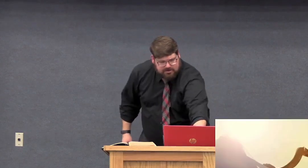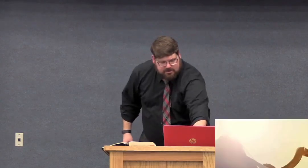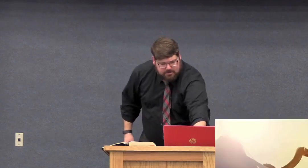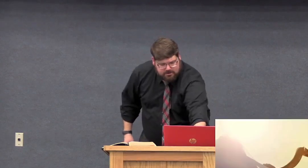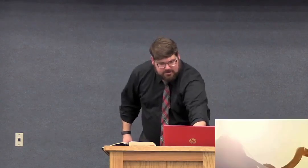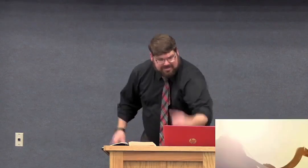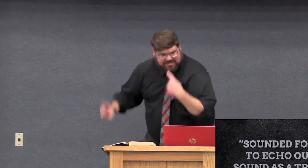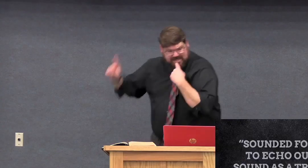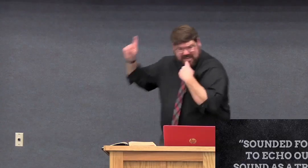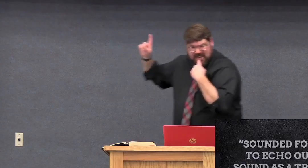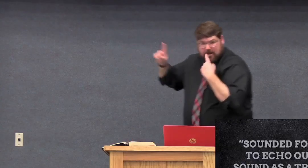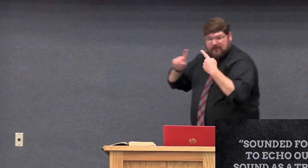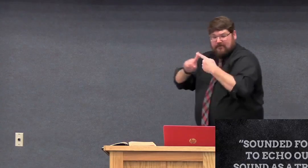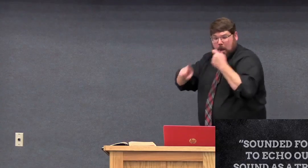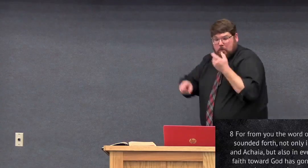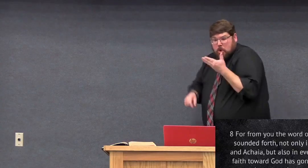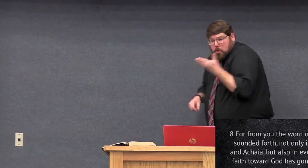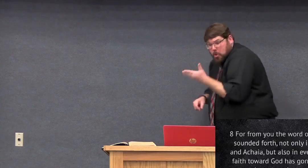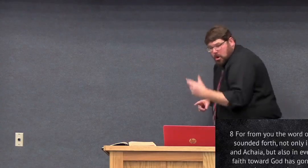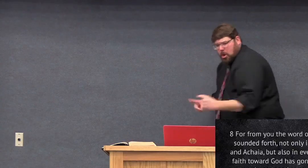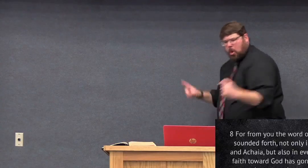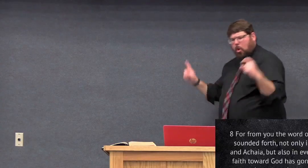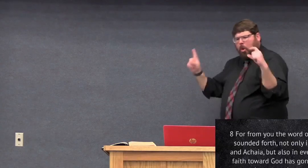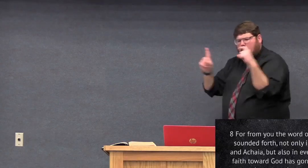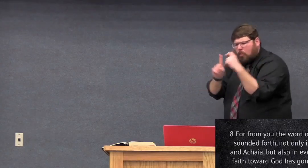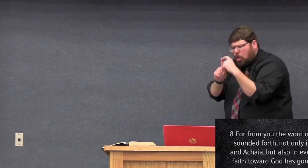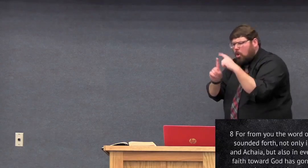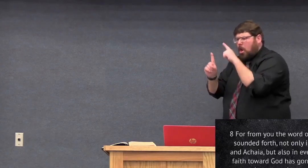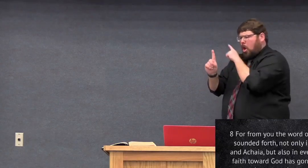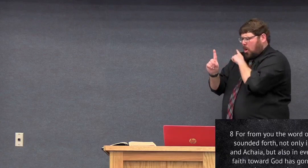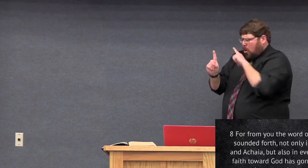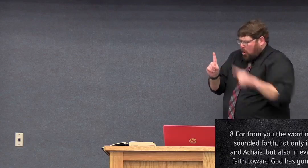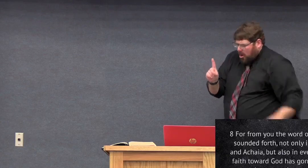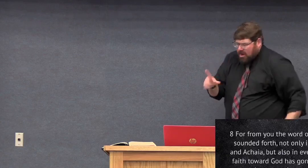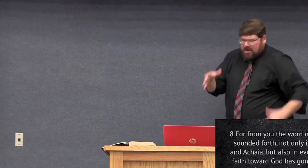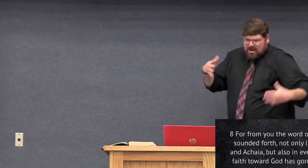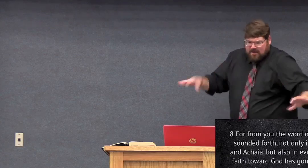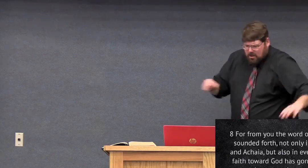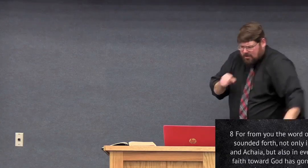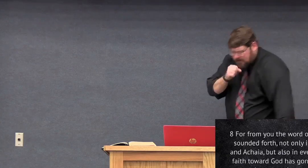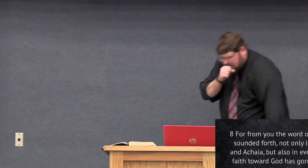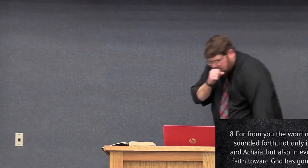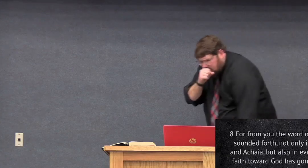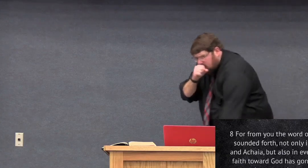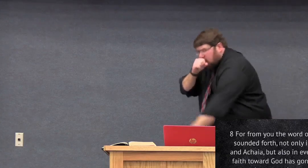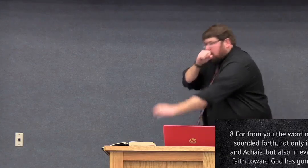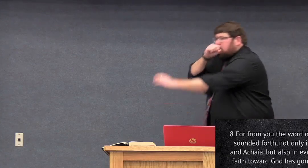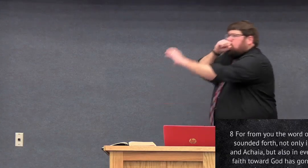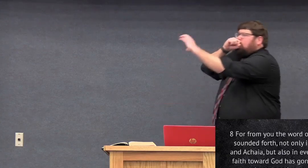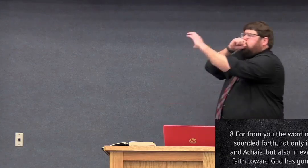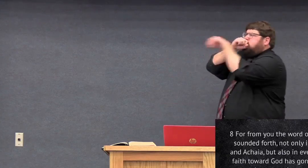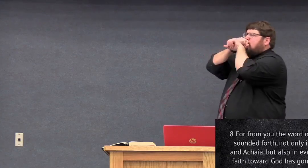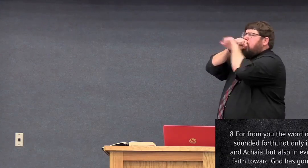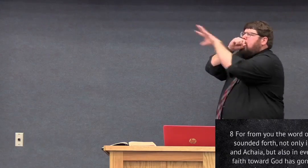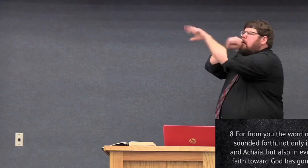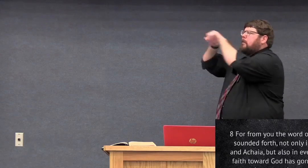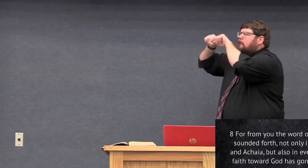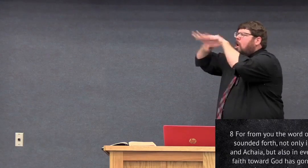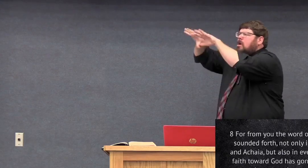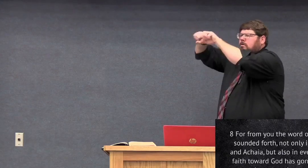forth. And so again, here the verse, it says, from you, the word of the Lord has sounded